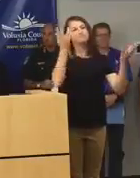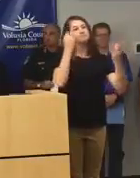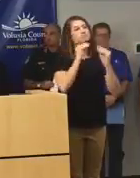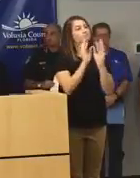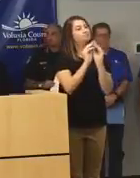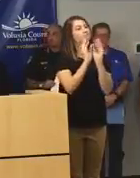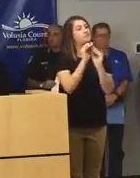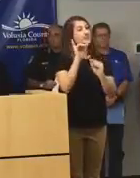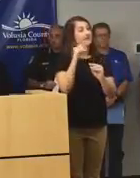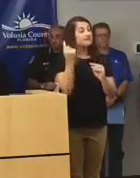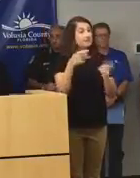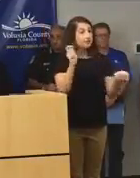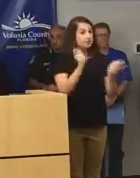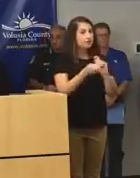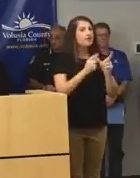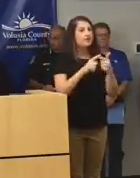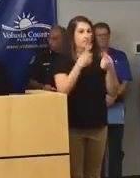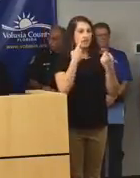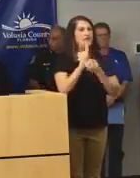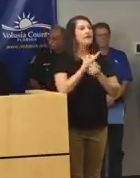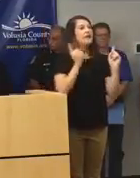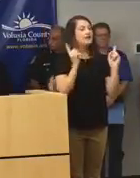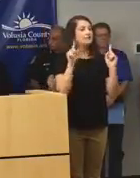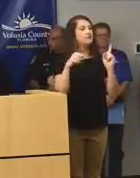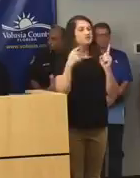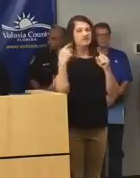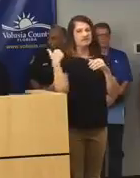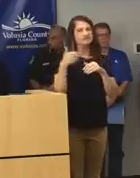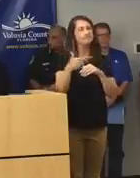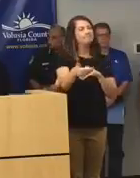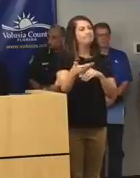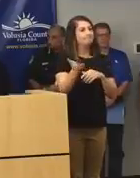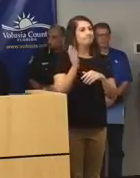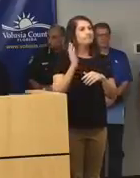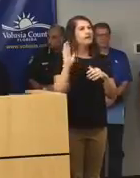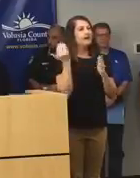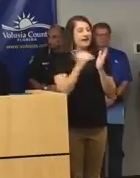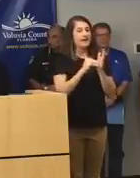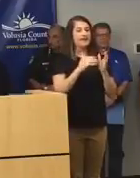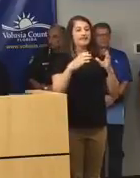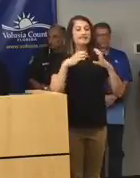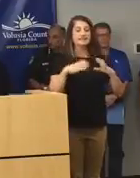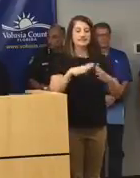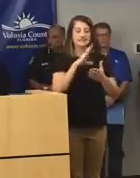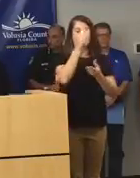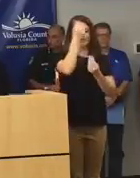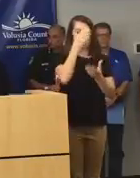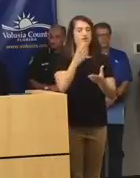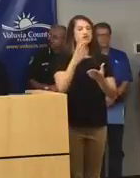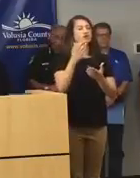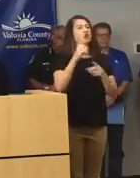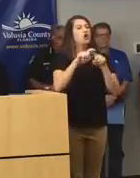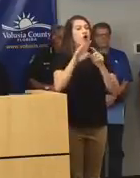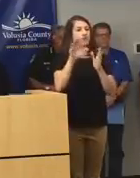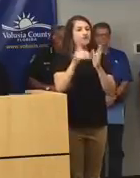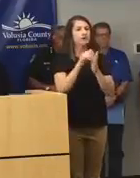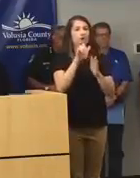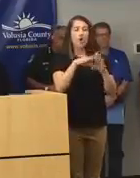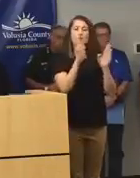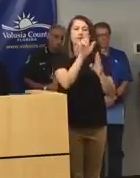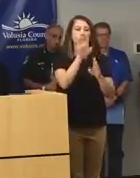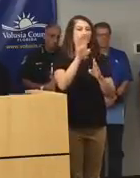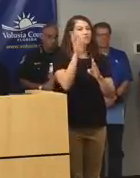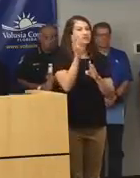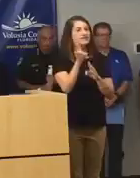briefing. If something changes, we will announce that as we've been doing. Again, our Citizen Information Call Center is open 24/7 to answer any